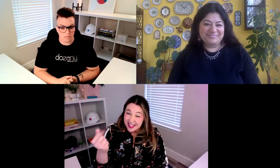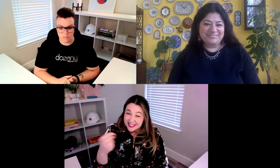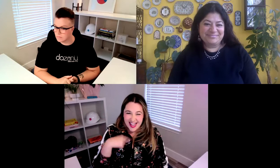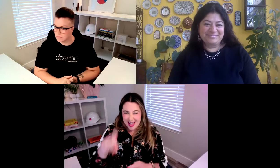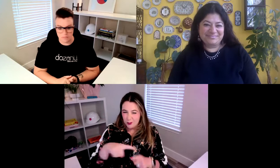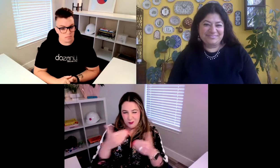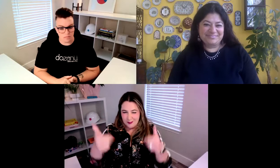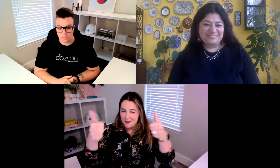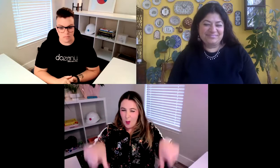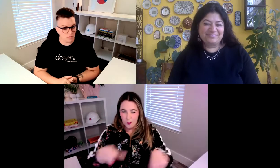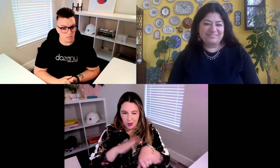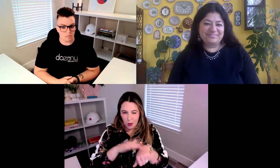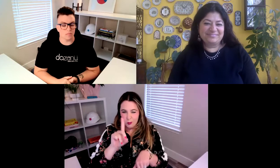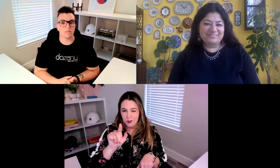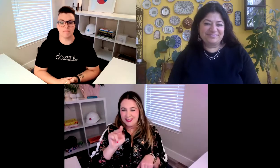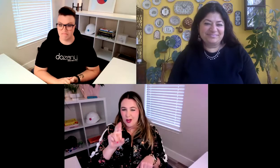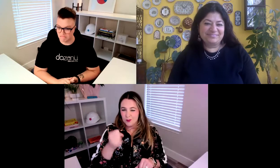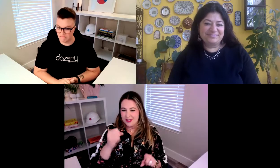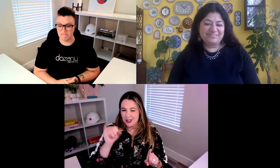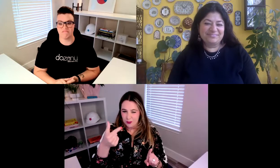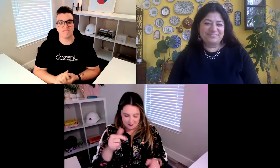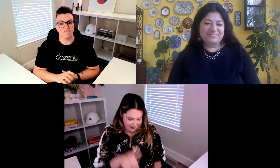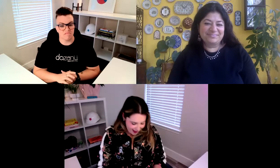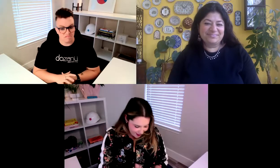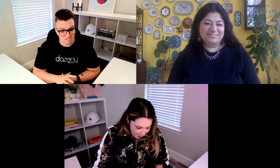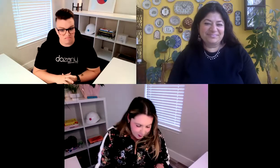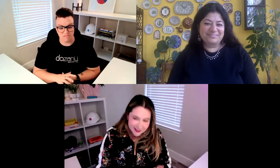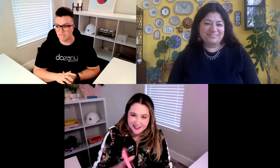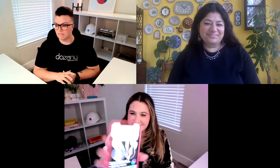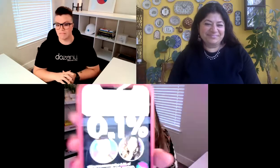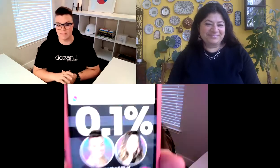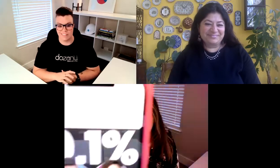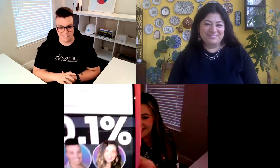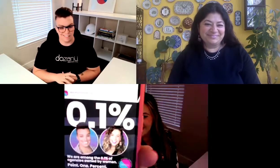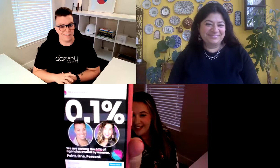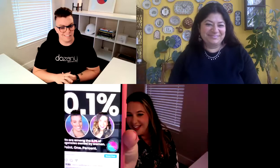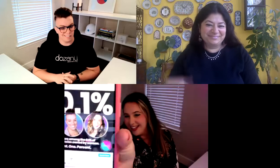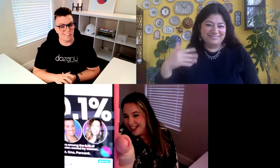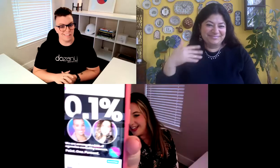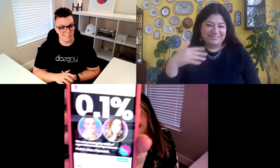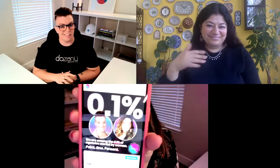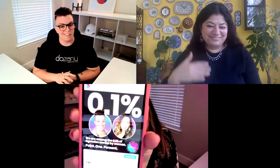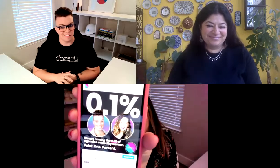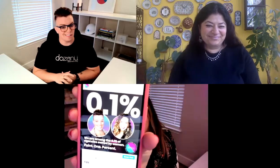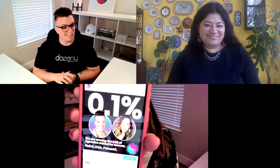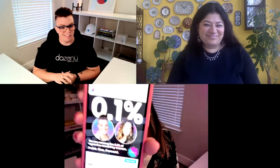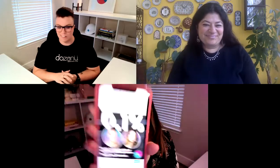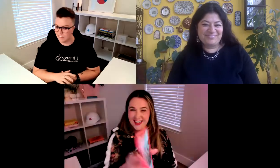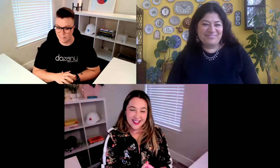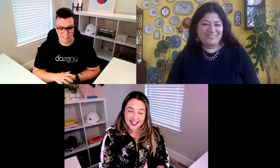statistics. We don't want 0.01% anymore. So we do post on Dozanu's website a lot. As you can see, we have this